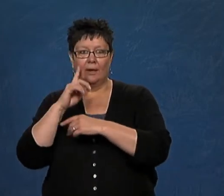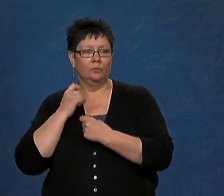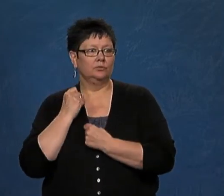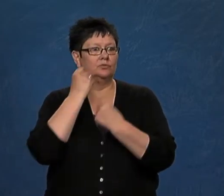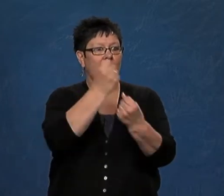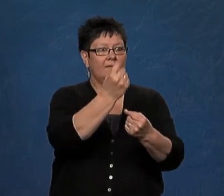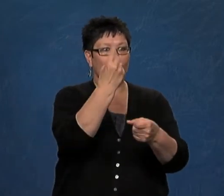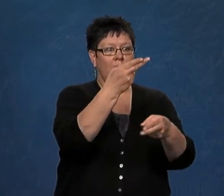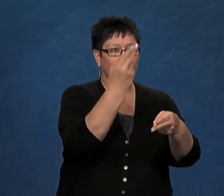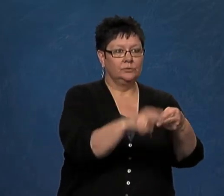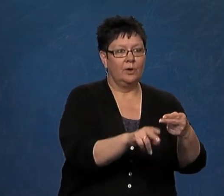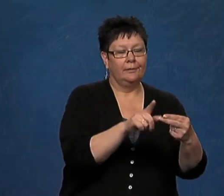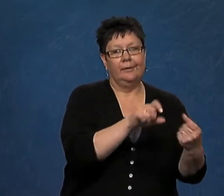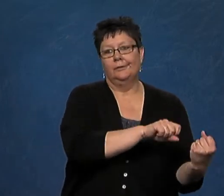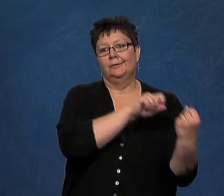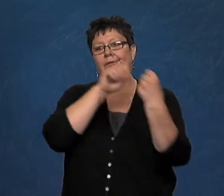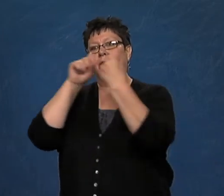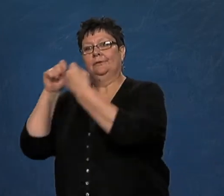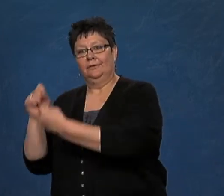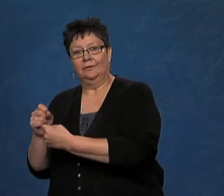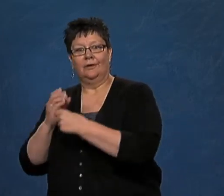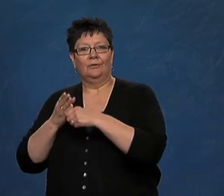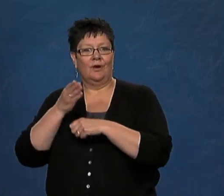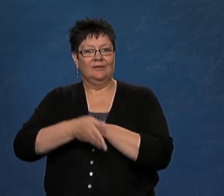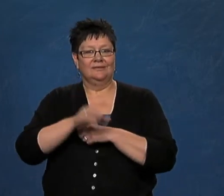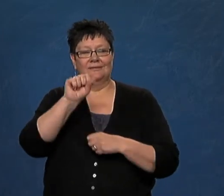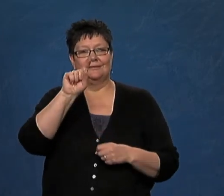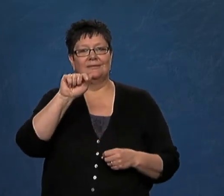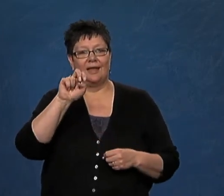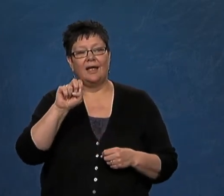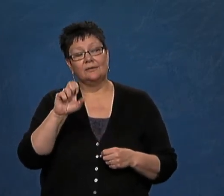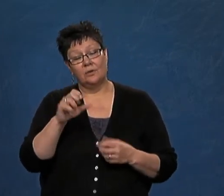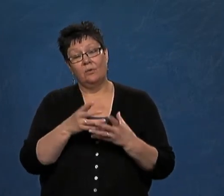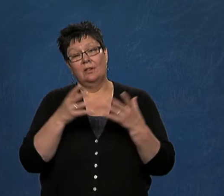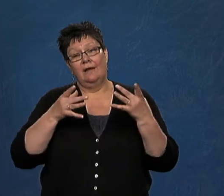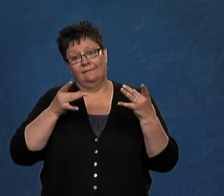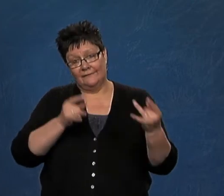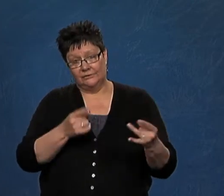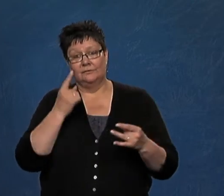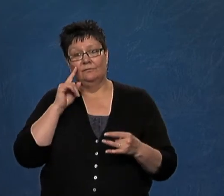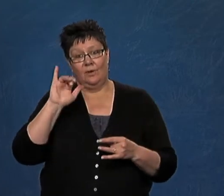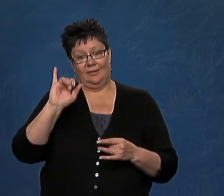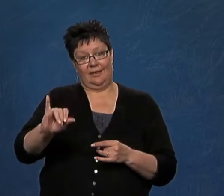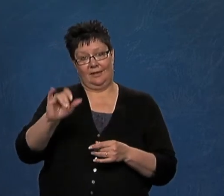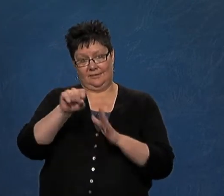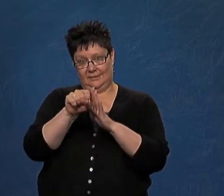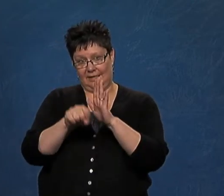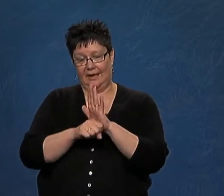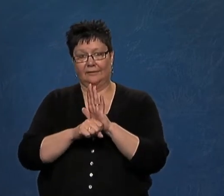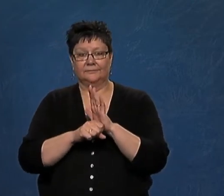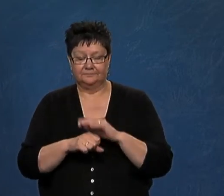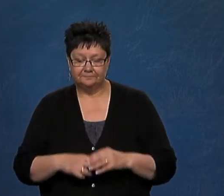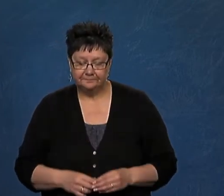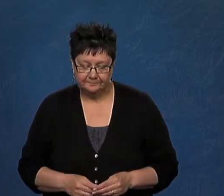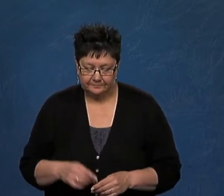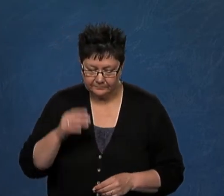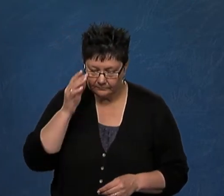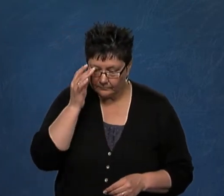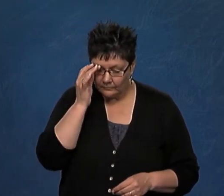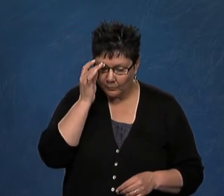They used to work all day. They used to drive and come back across the state. So it's much more efficient for that state